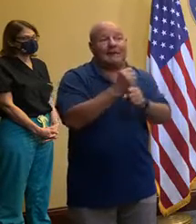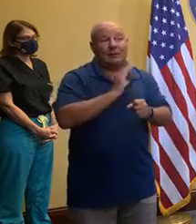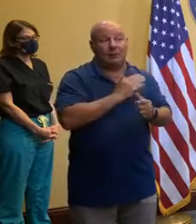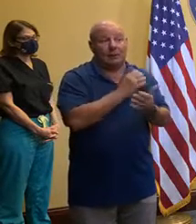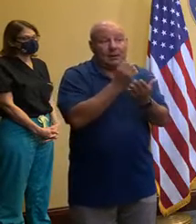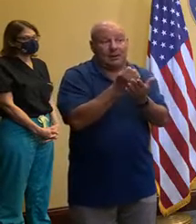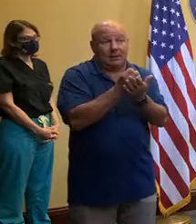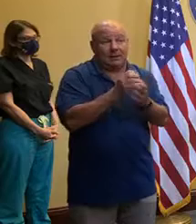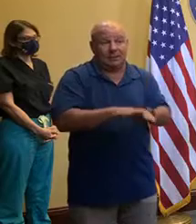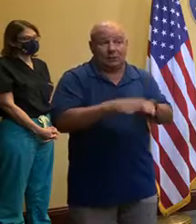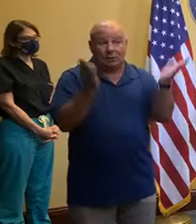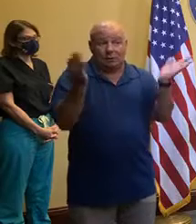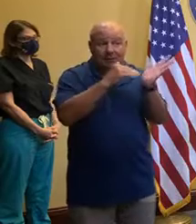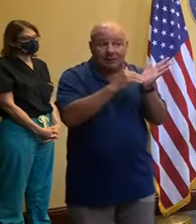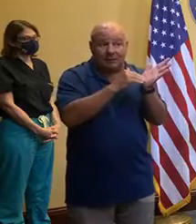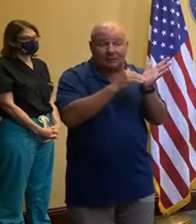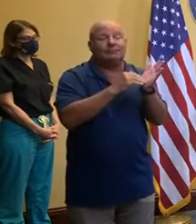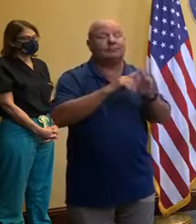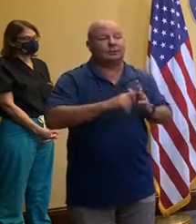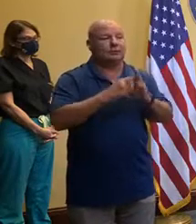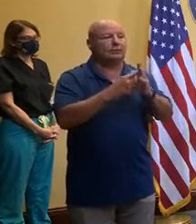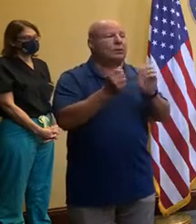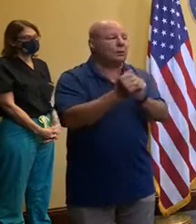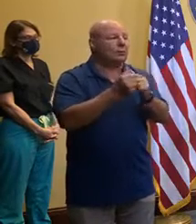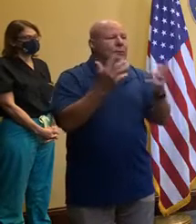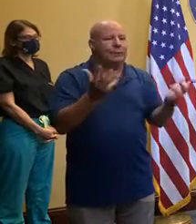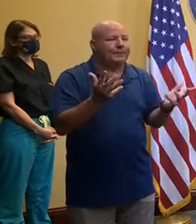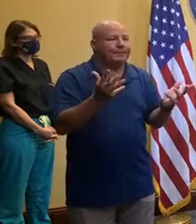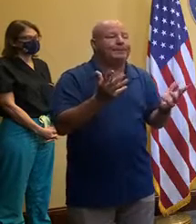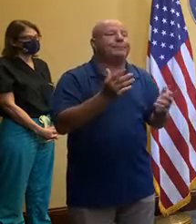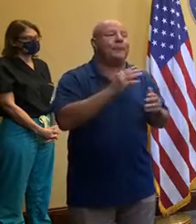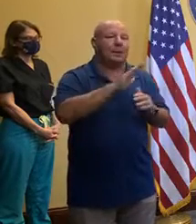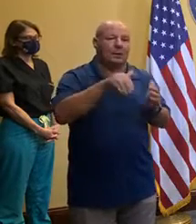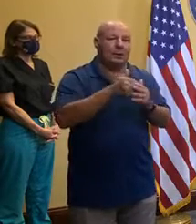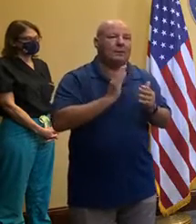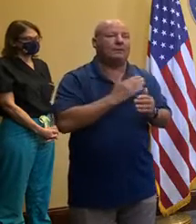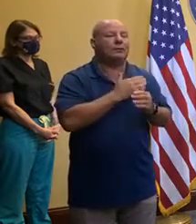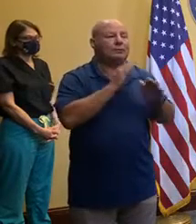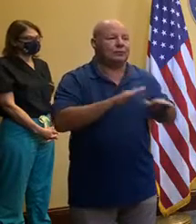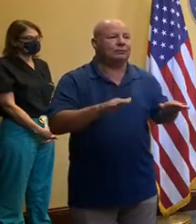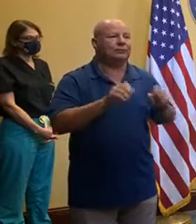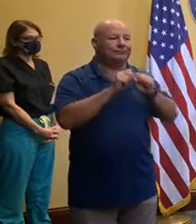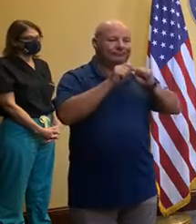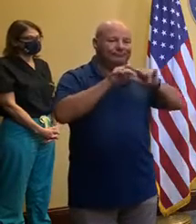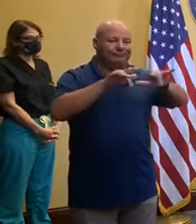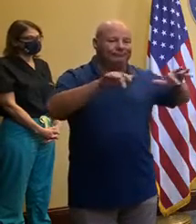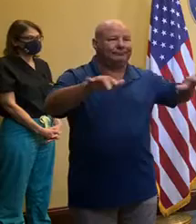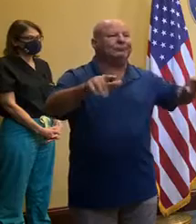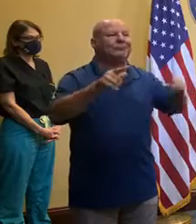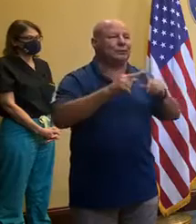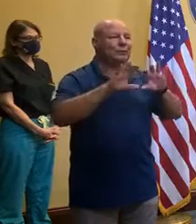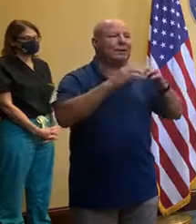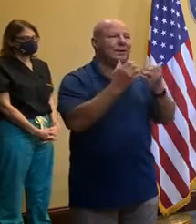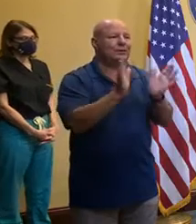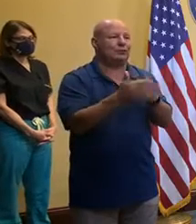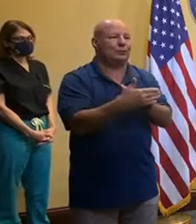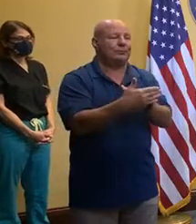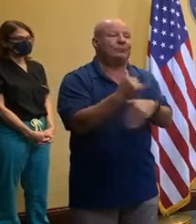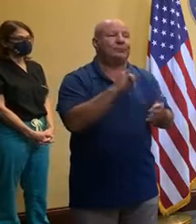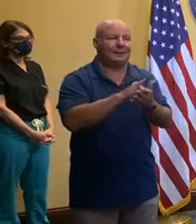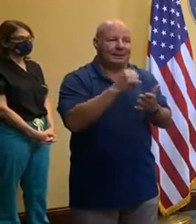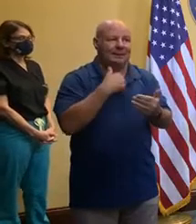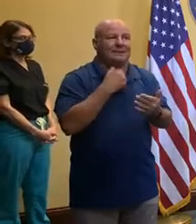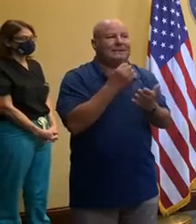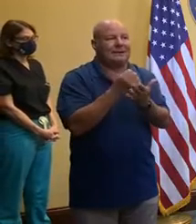it does start with all of our children being back into the classroom. That has an economic